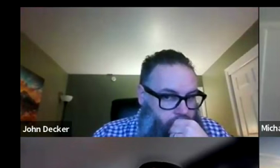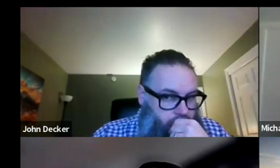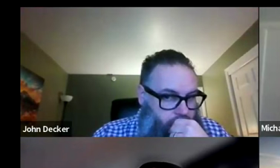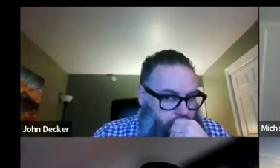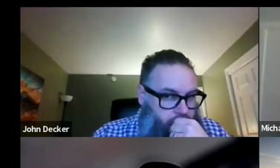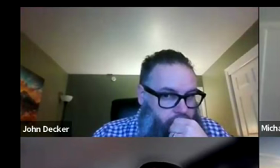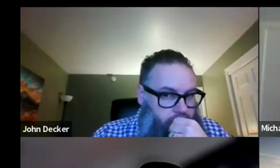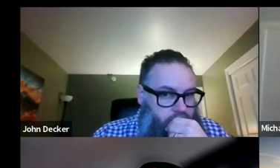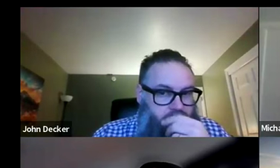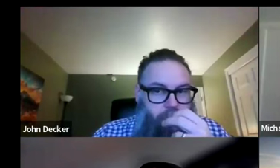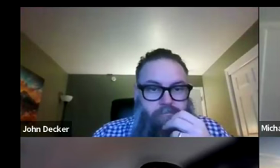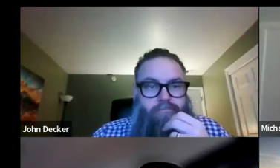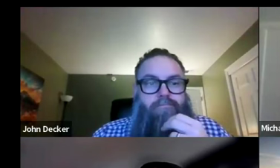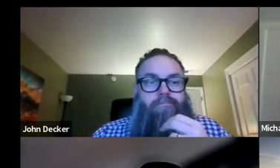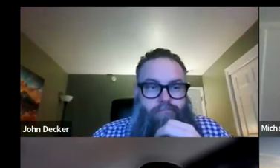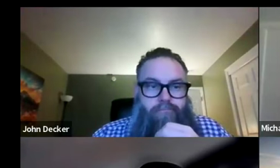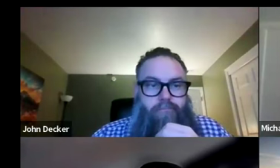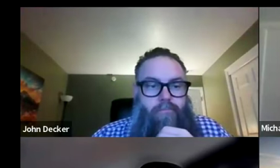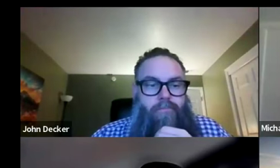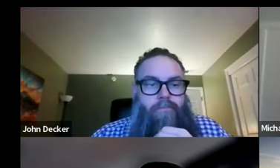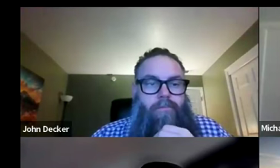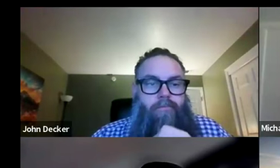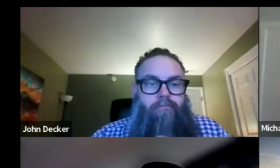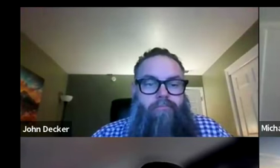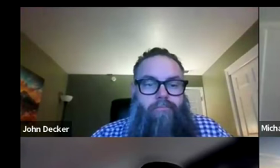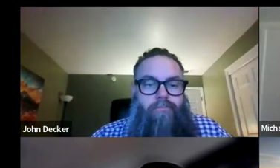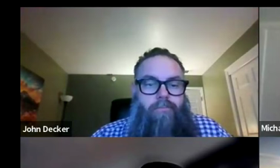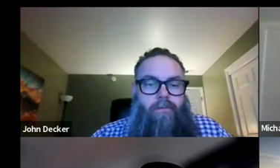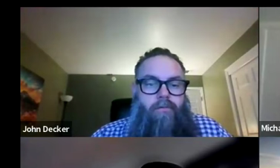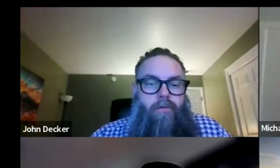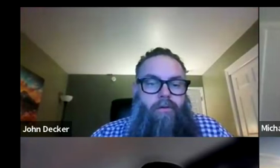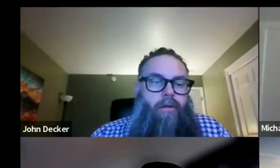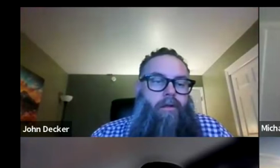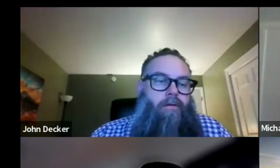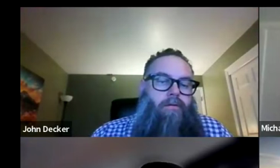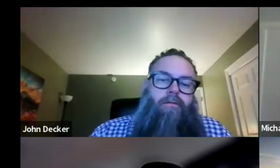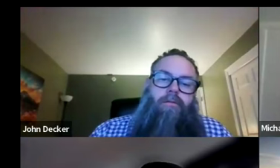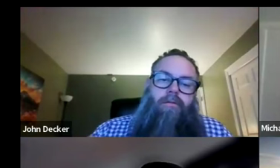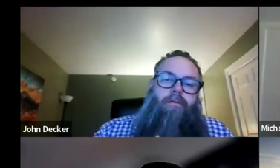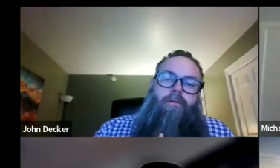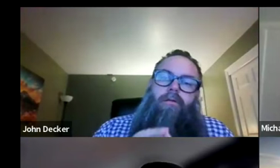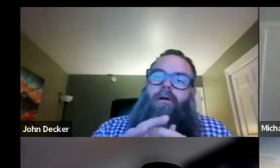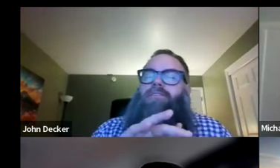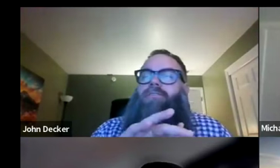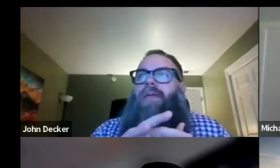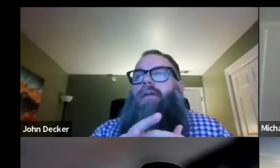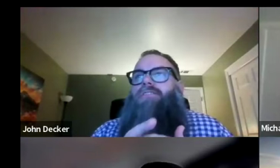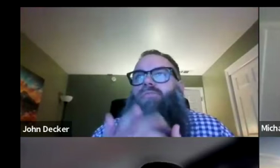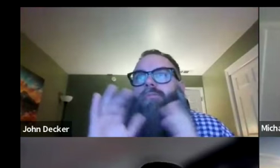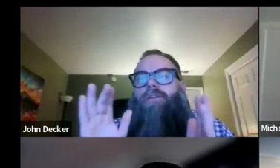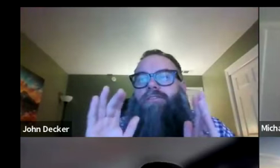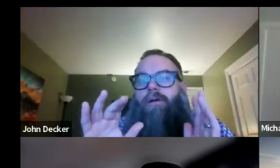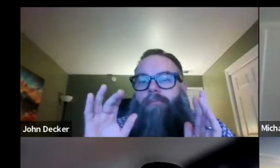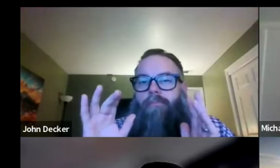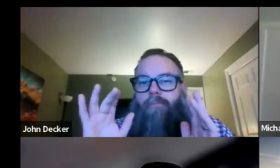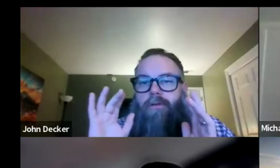the group if you want to join with your local providers. So I'll put the link in the chat for the website I'll find that and do that. Awesome. Hey,